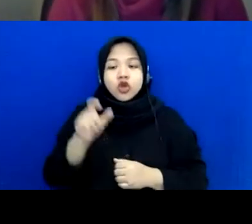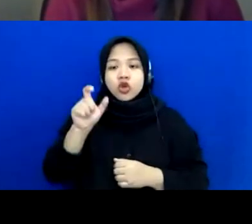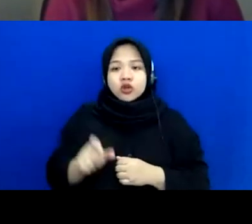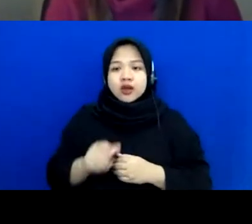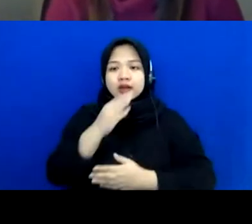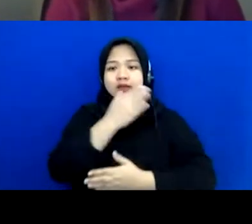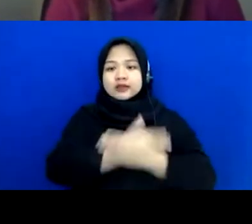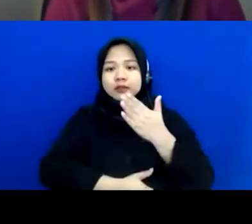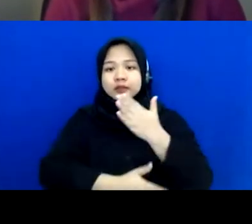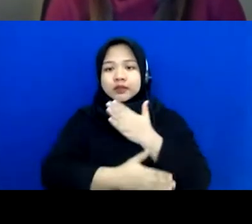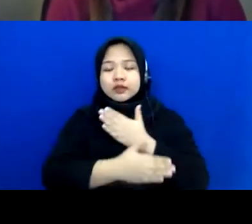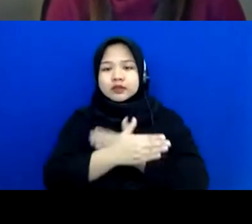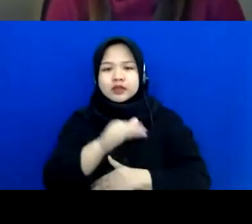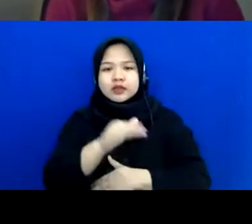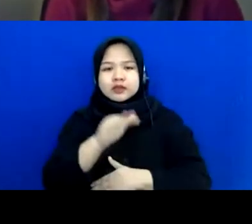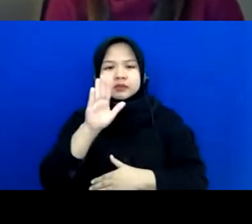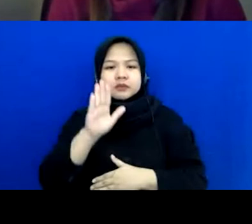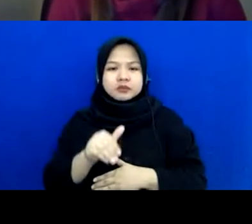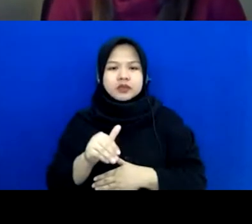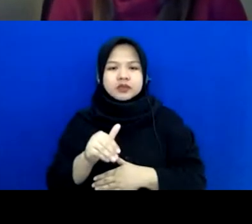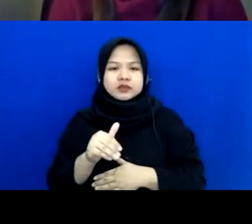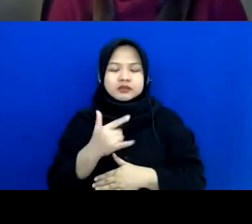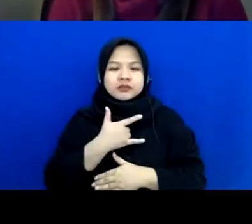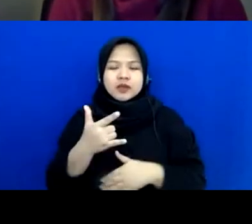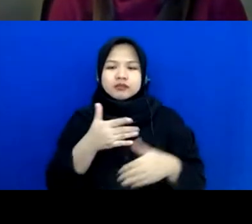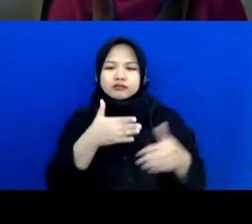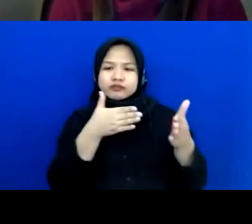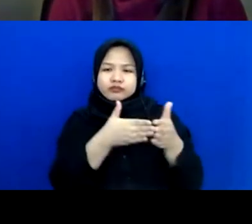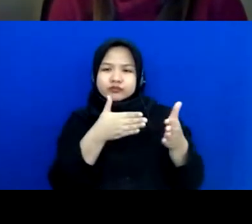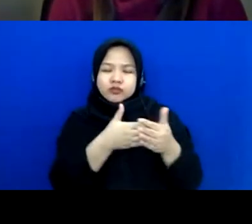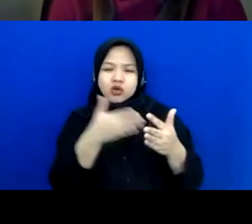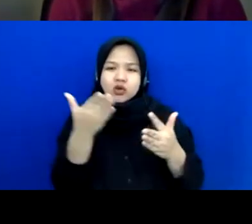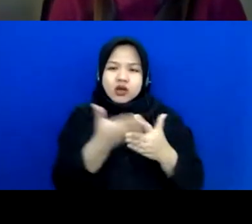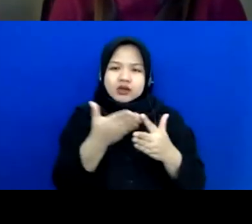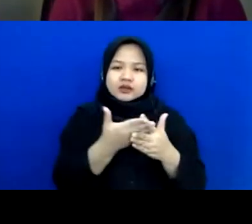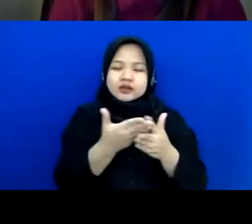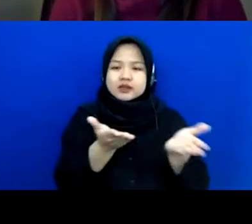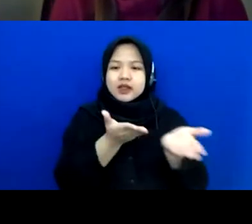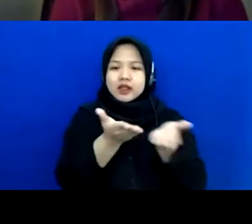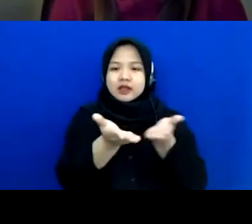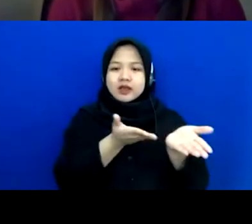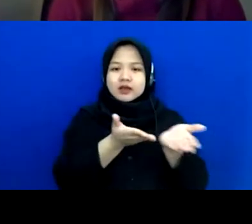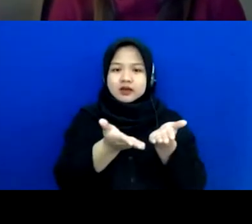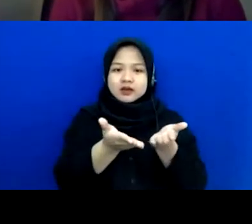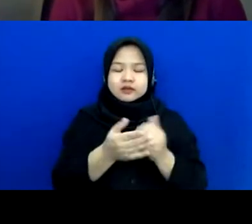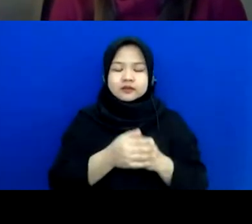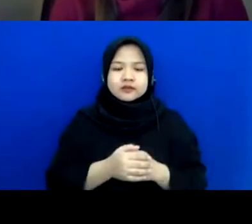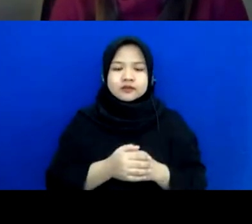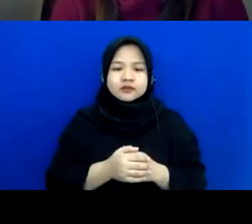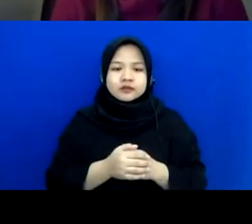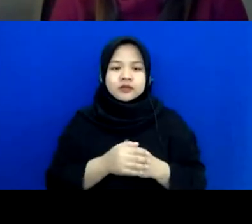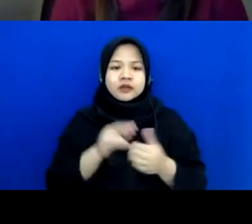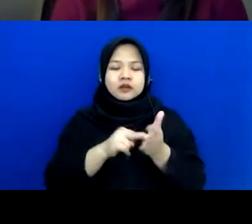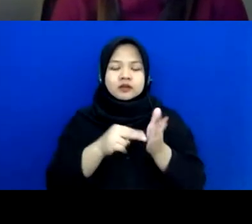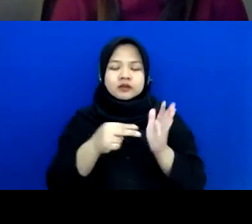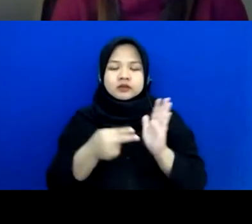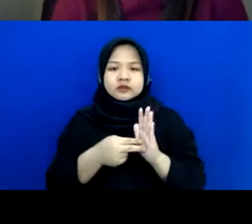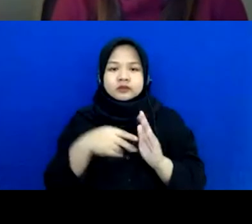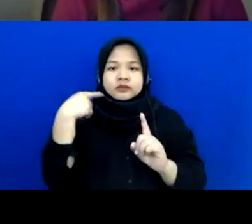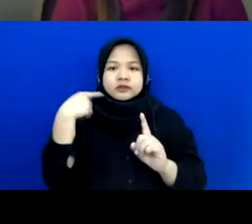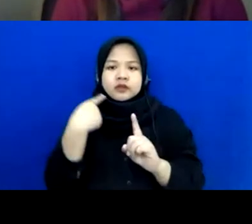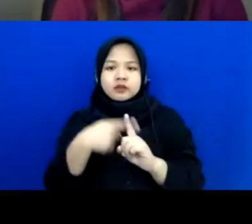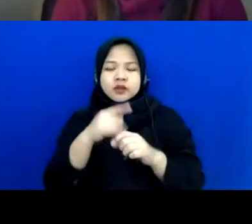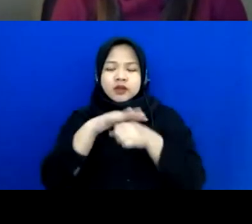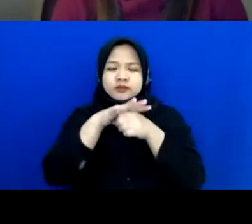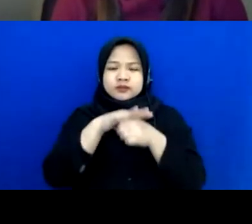disabilities still continue to face barriers to accessing these services, which may lead to worsened